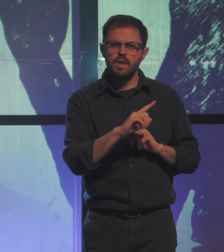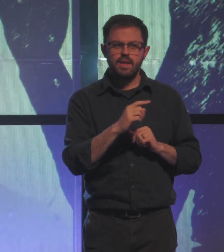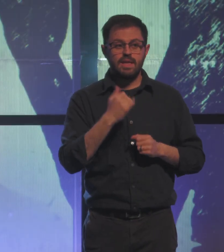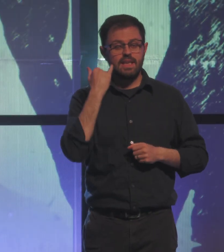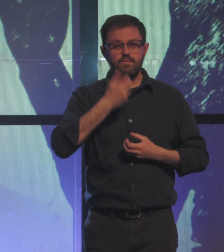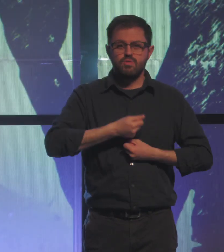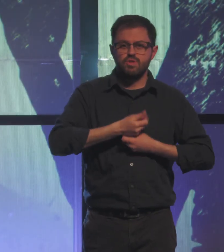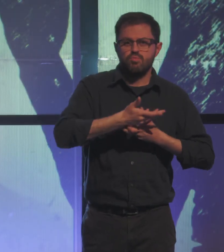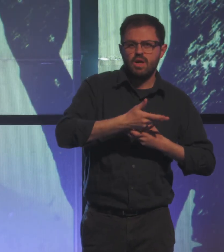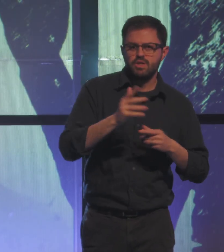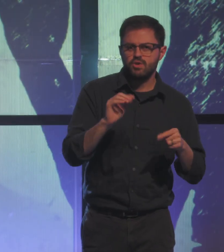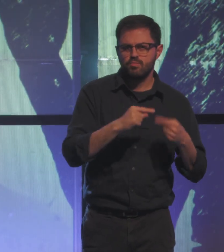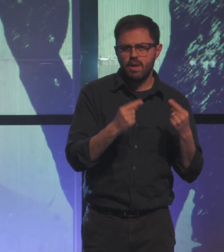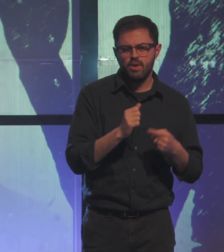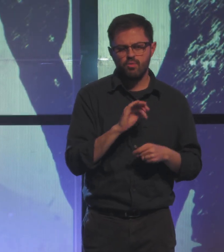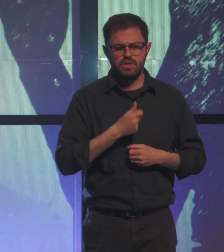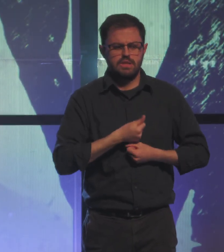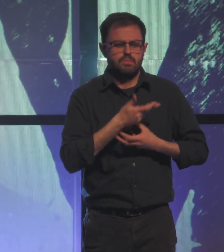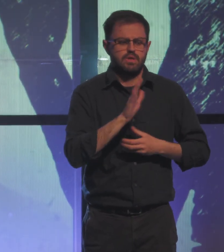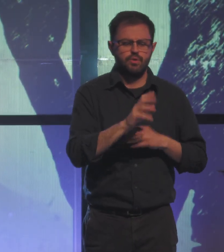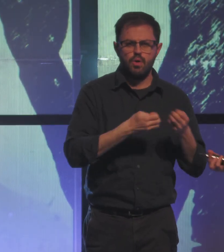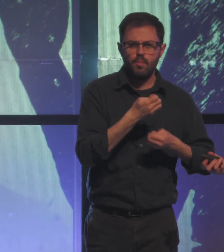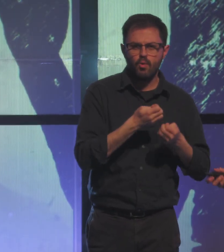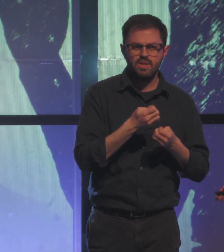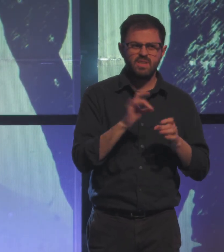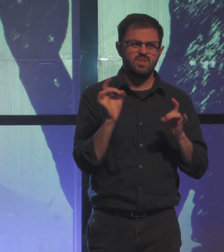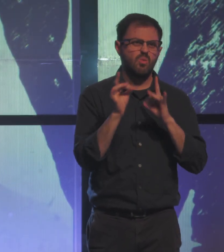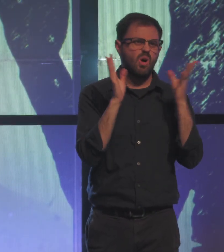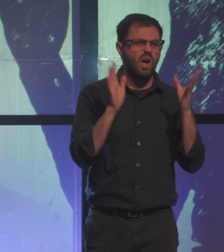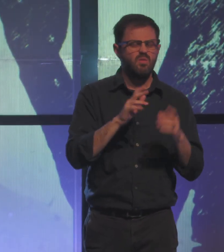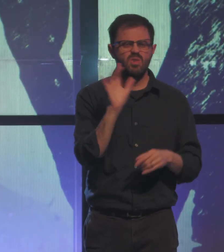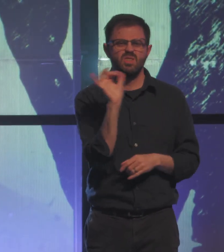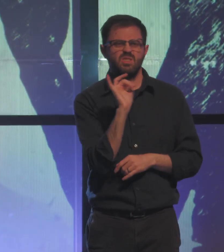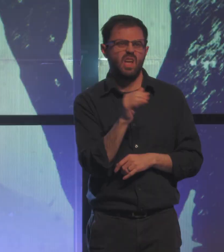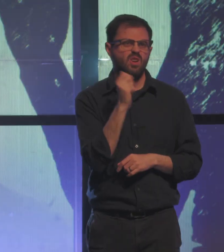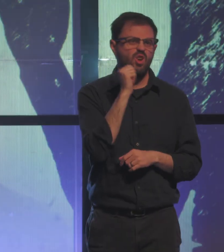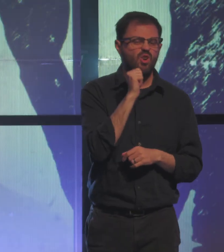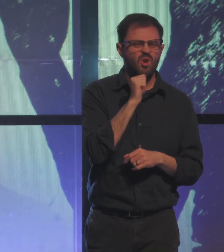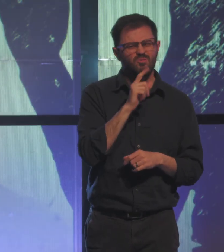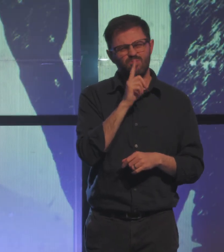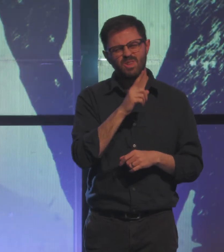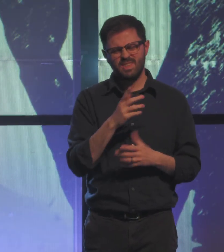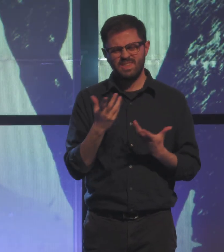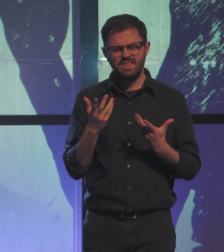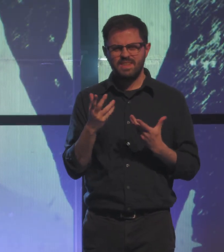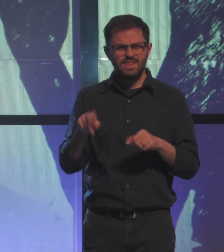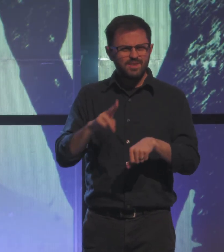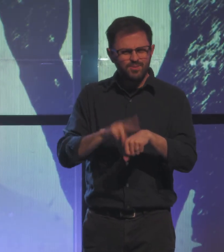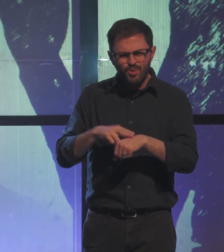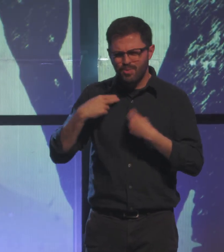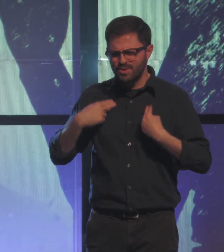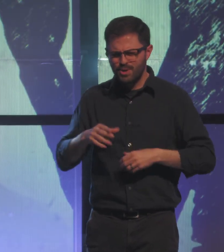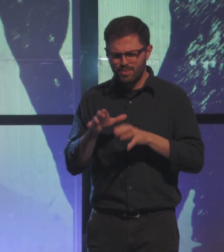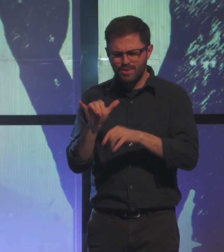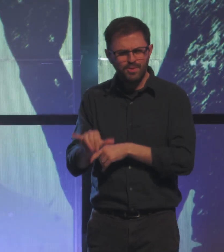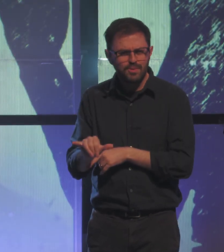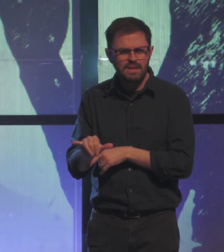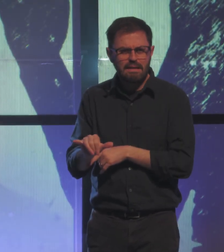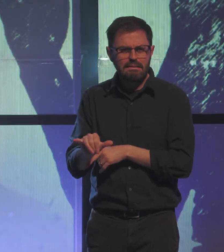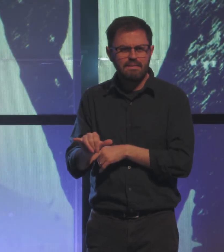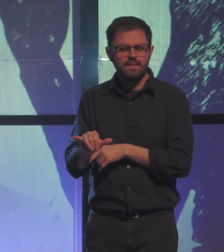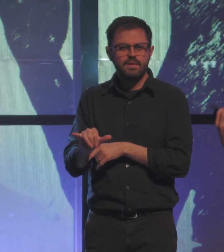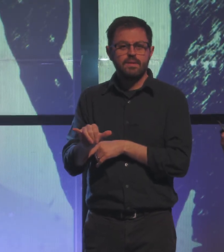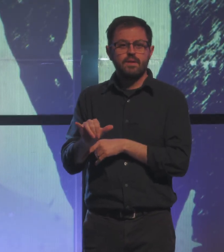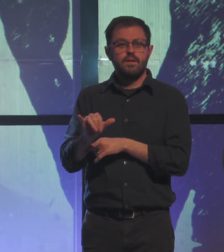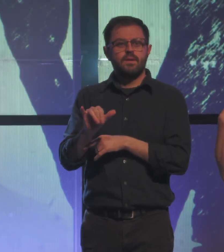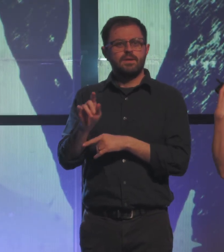terrible thing, or it's girly, when it's human. And so what happens? What happens to us as a people,